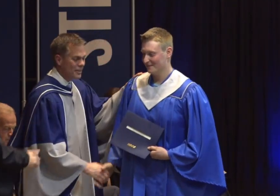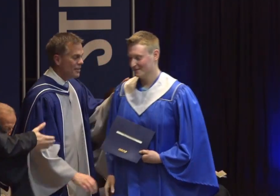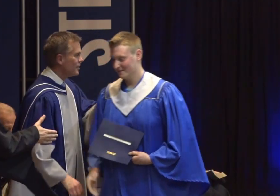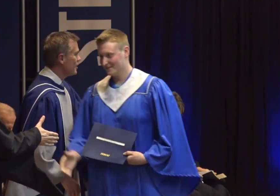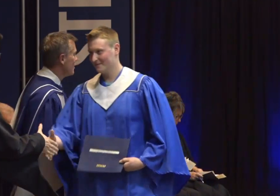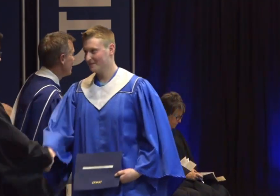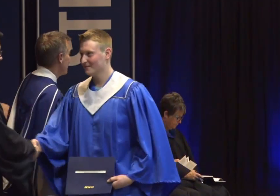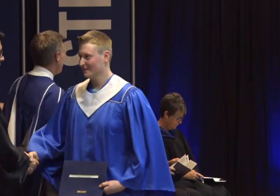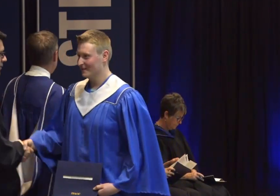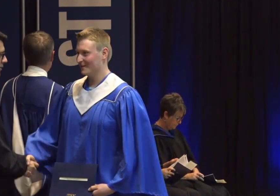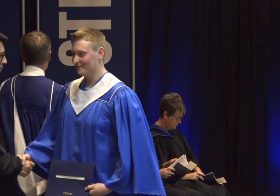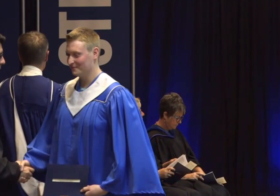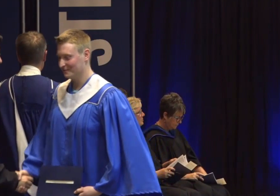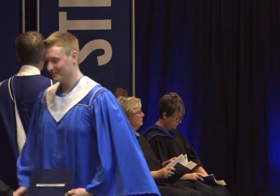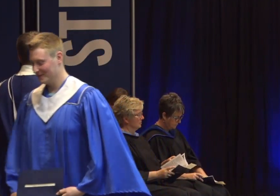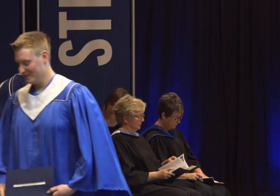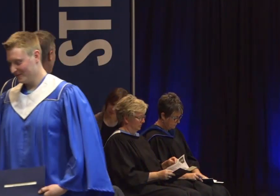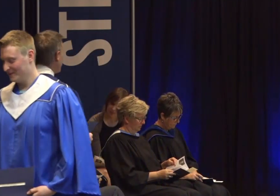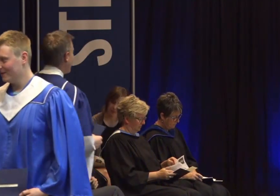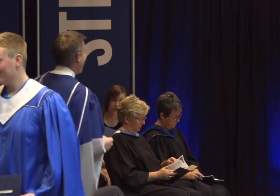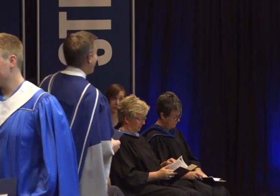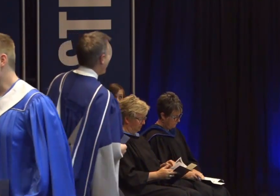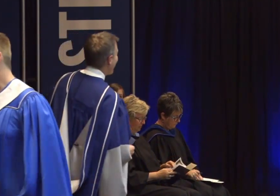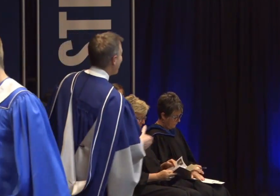Richard Nickerson.